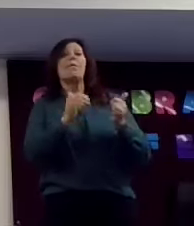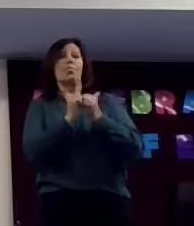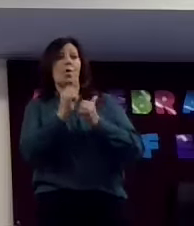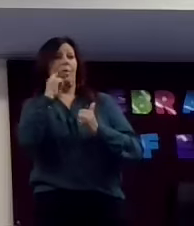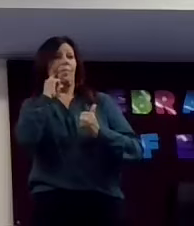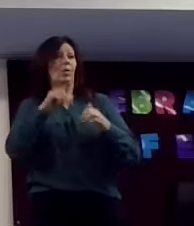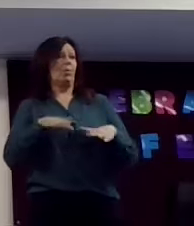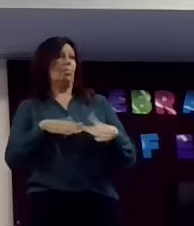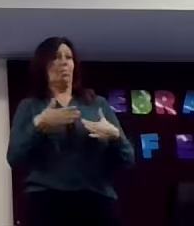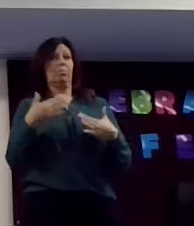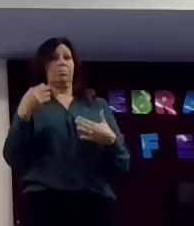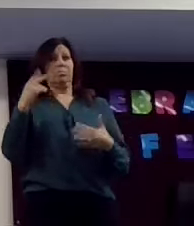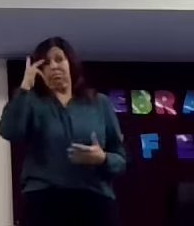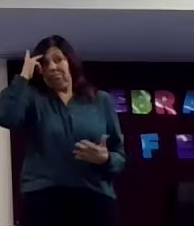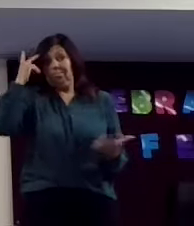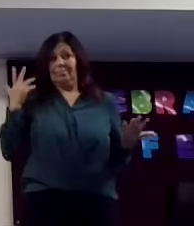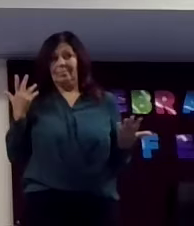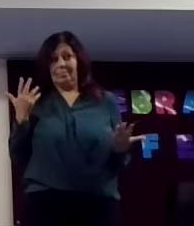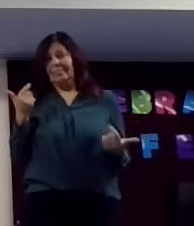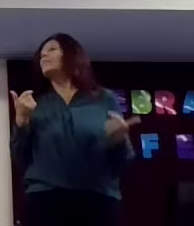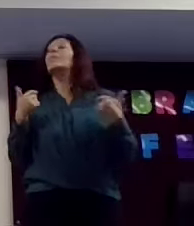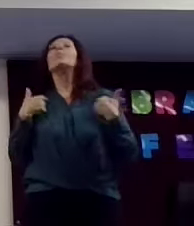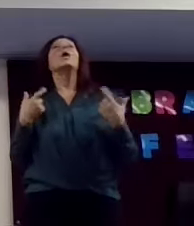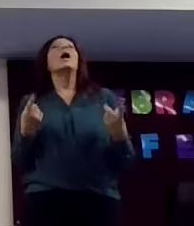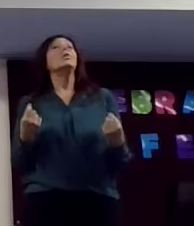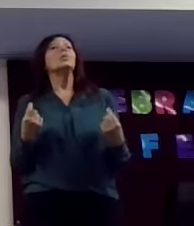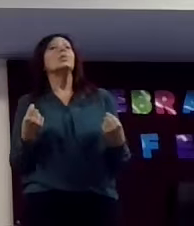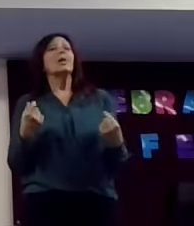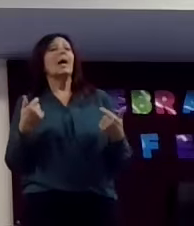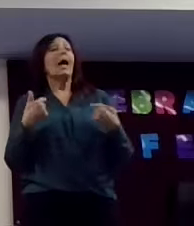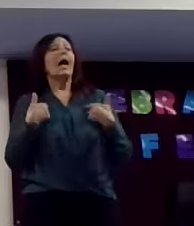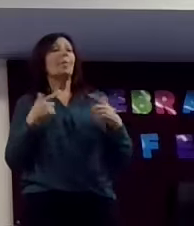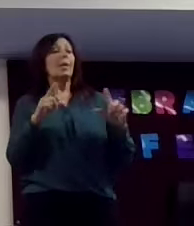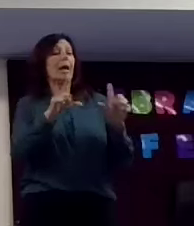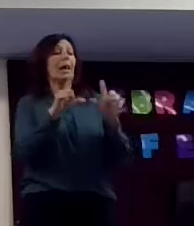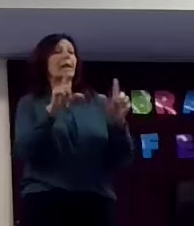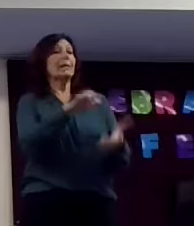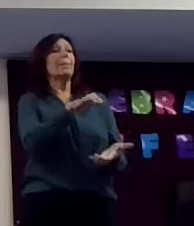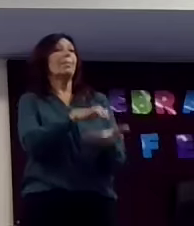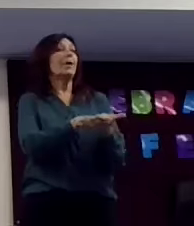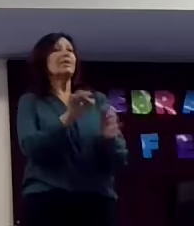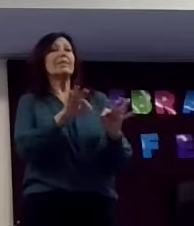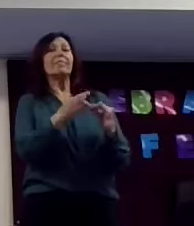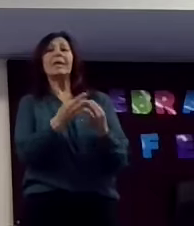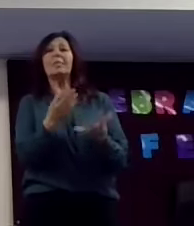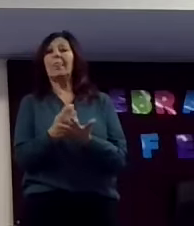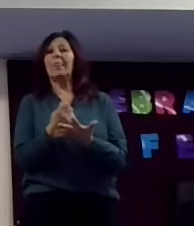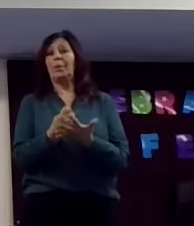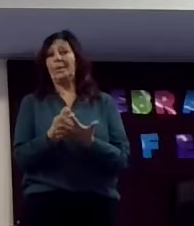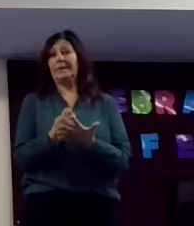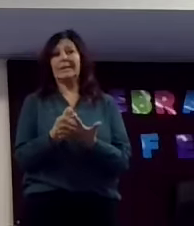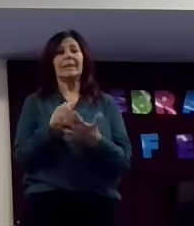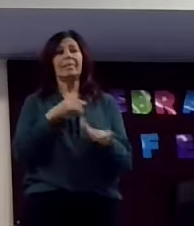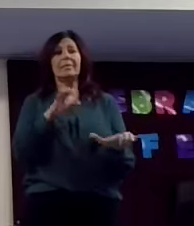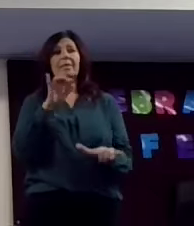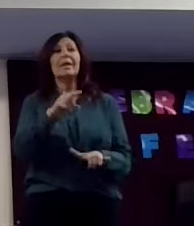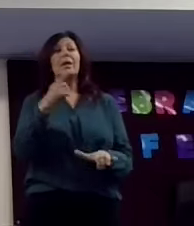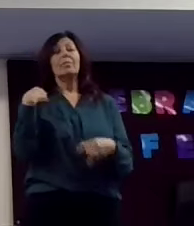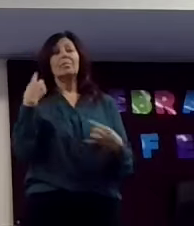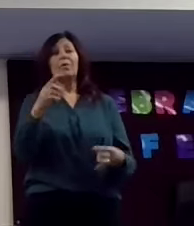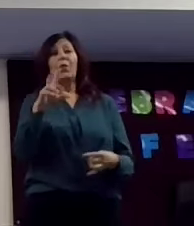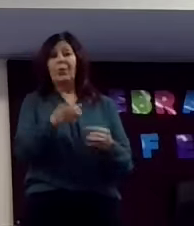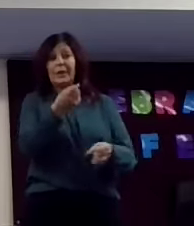public office before. What I do for a living is that I'm a licensed marriage and family therapist. I've been doing that work